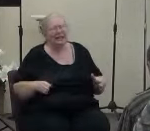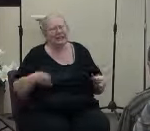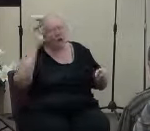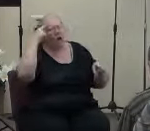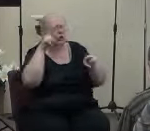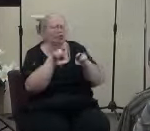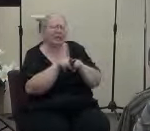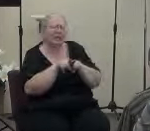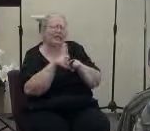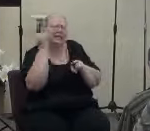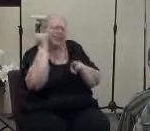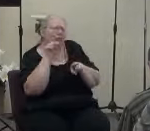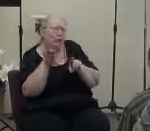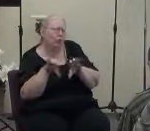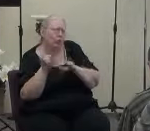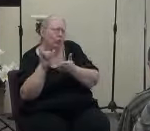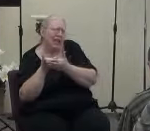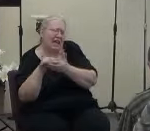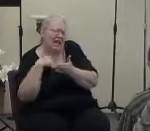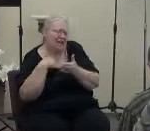Lord said, this is the deal.